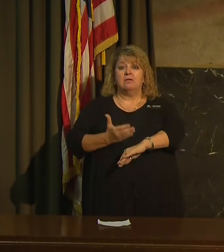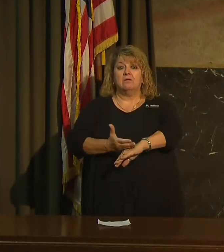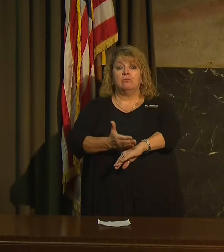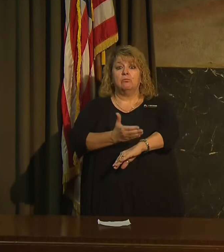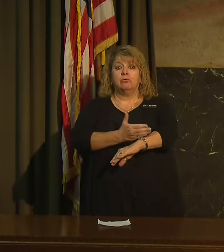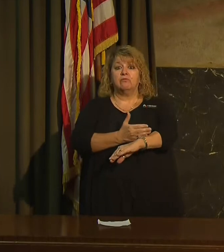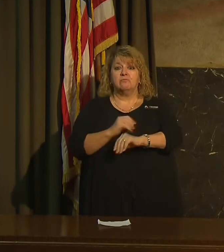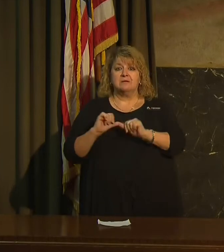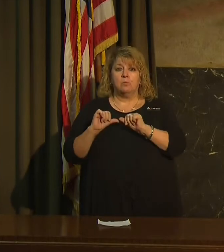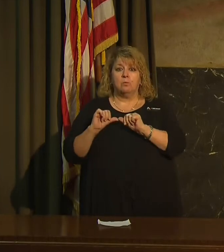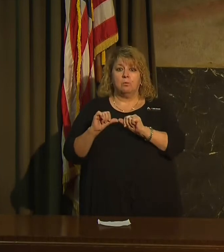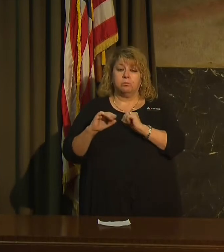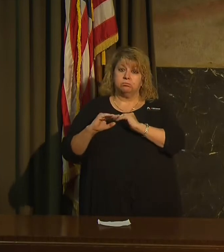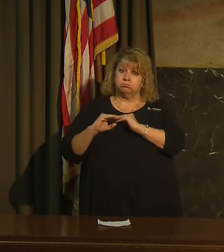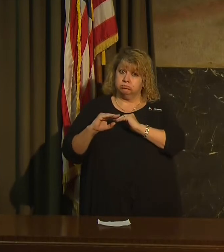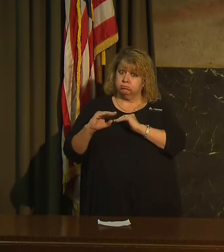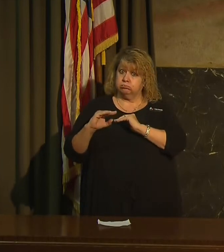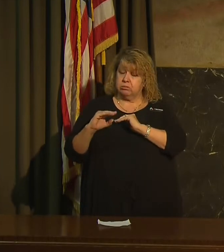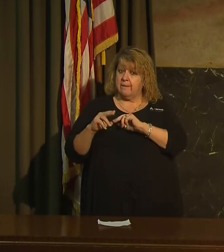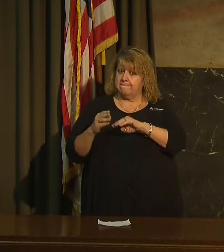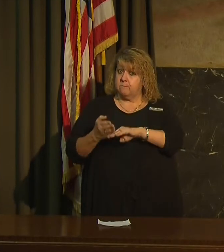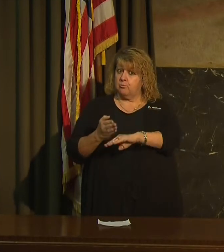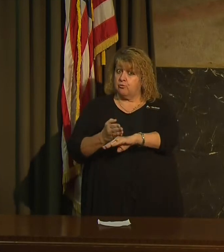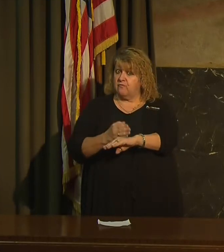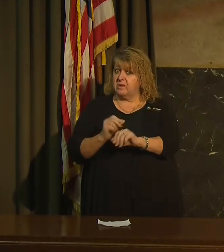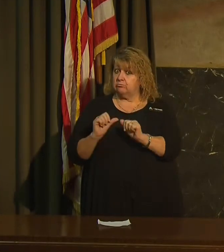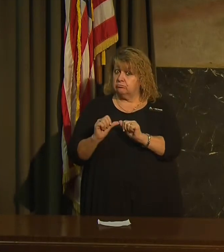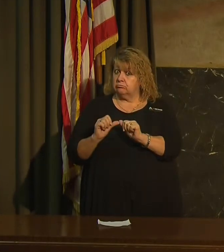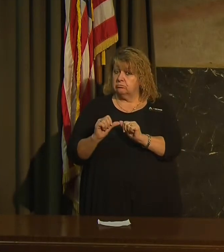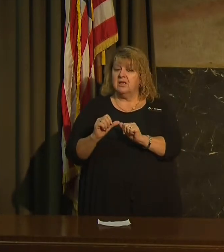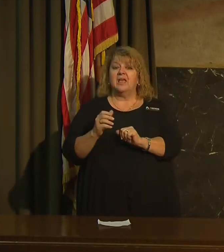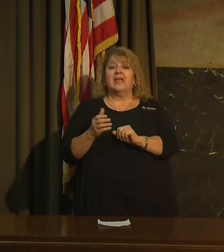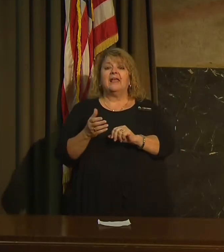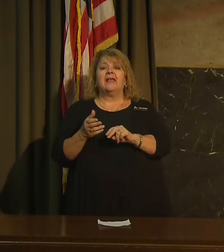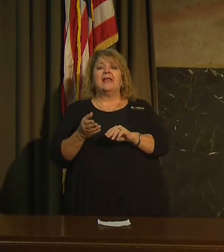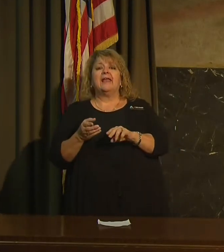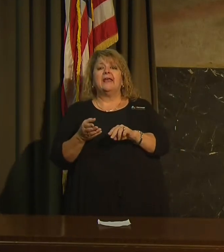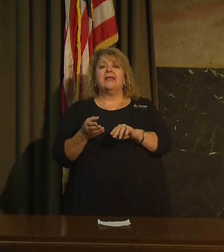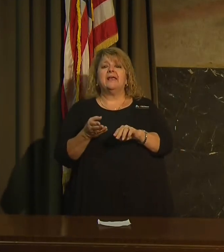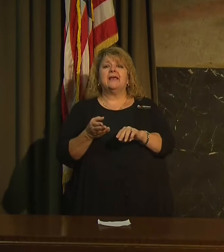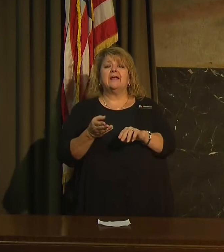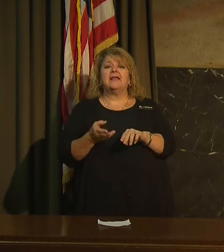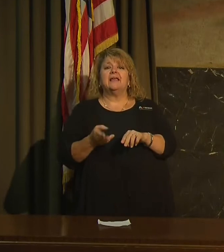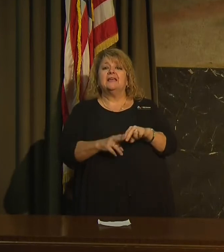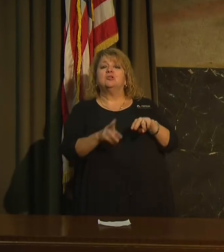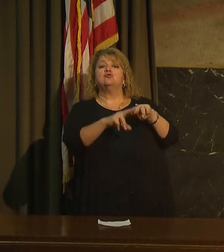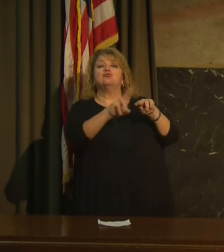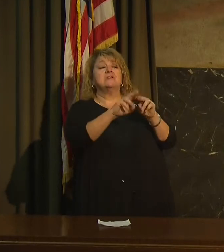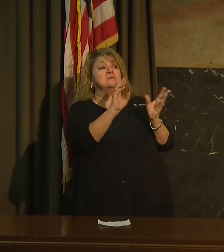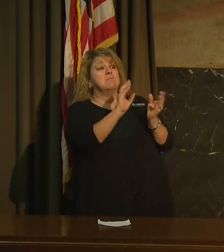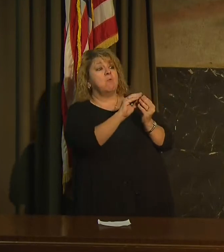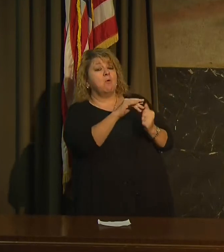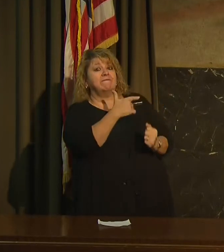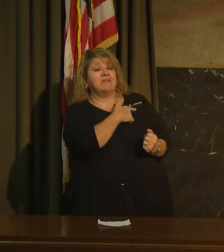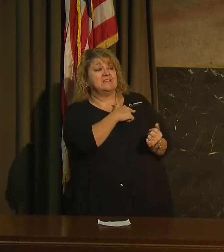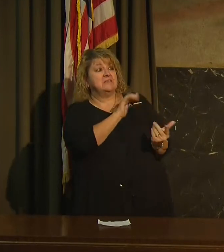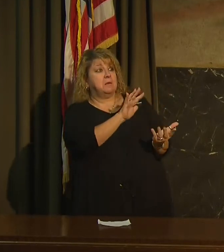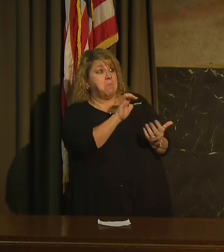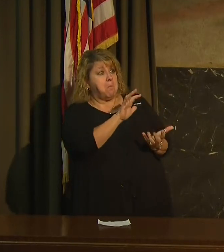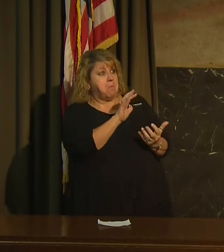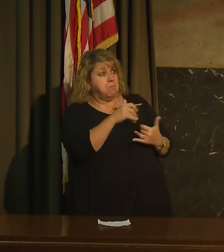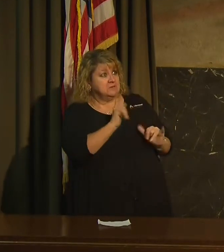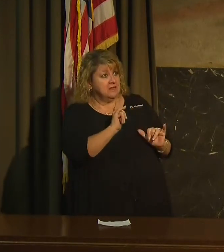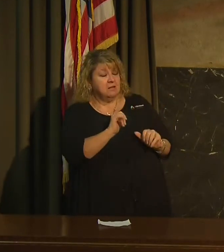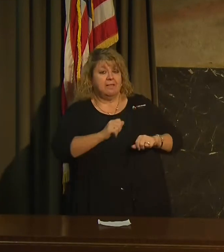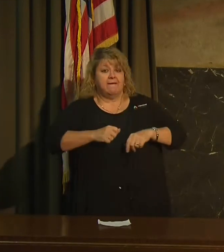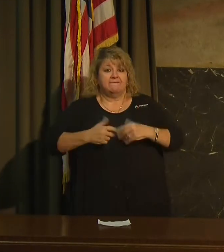COVID hospitalizations and an increase in the supply and availability of the vaccine. And